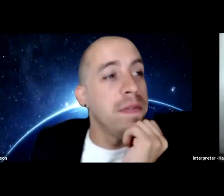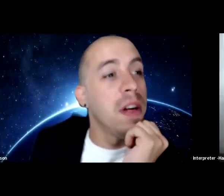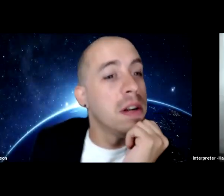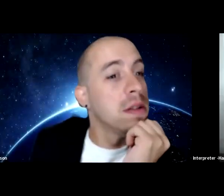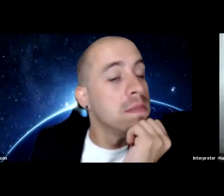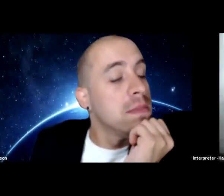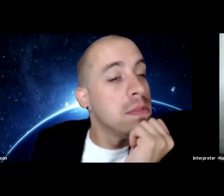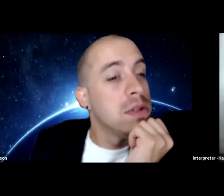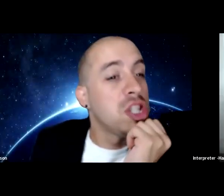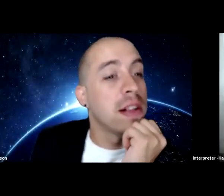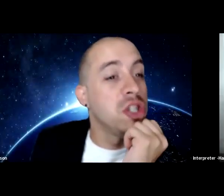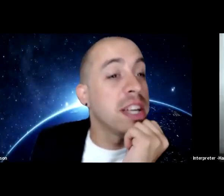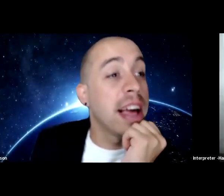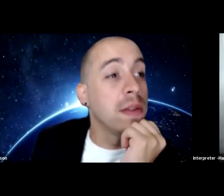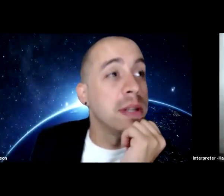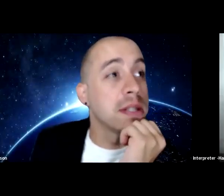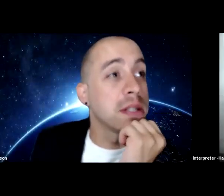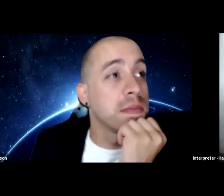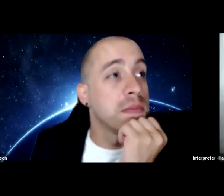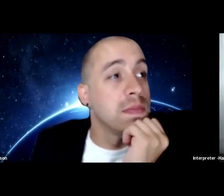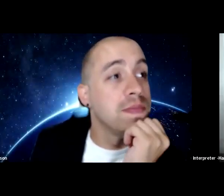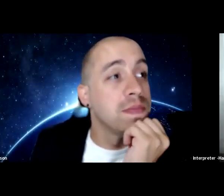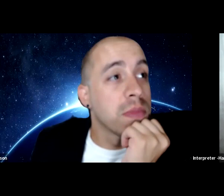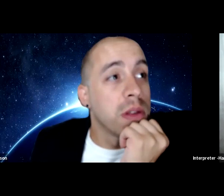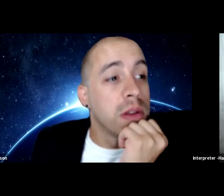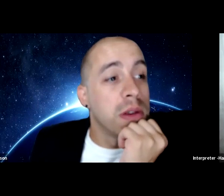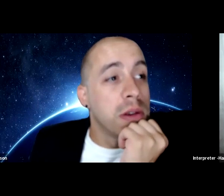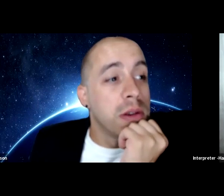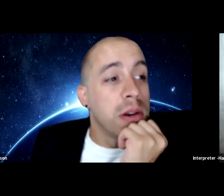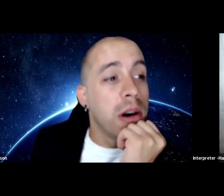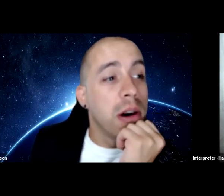One of the challenging elements